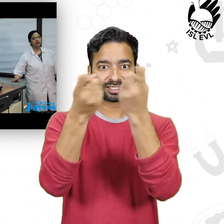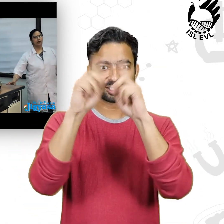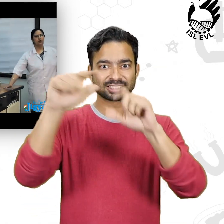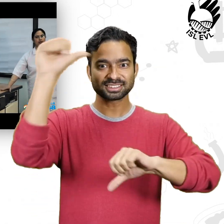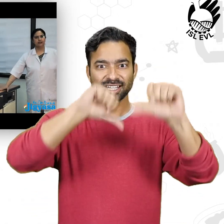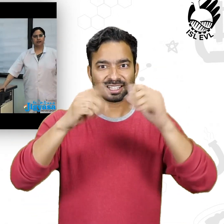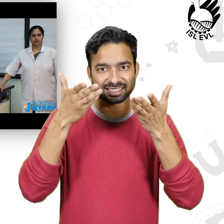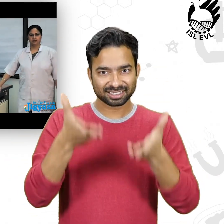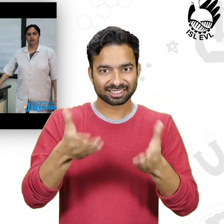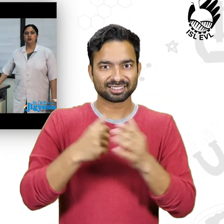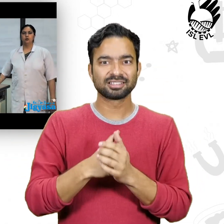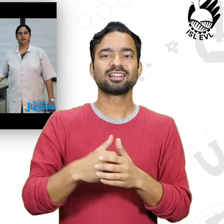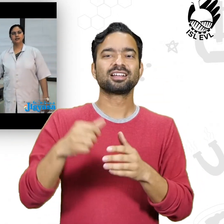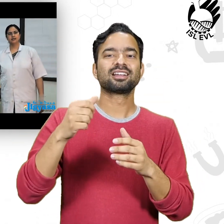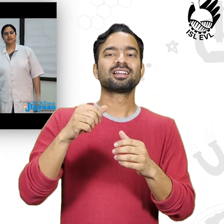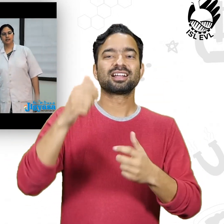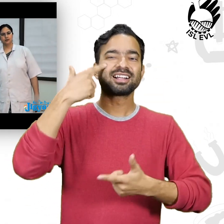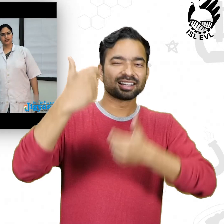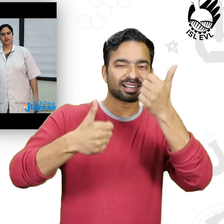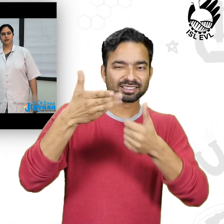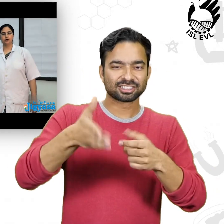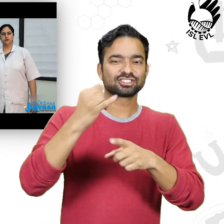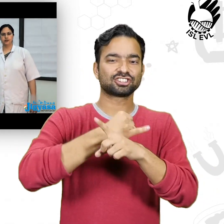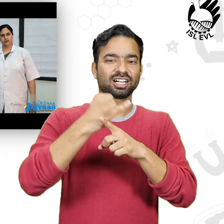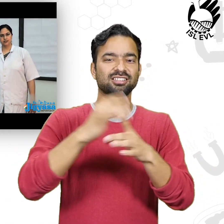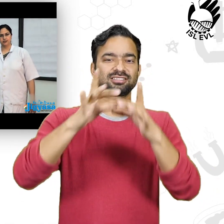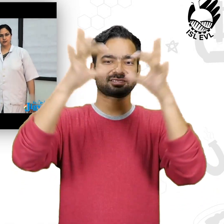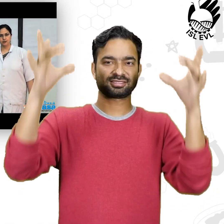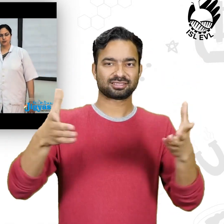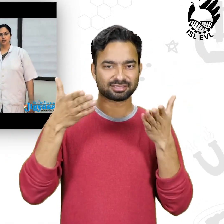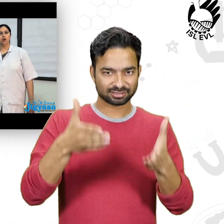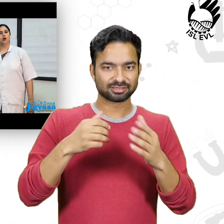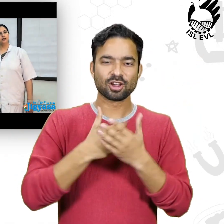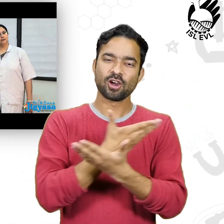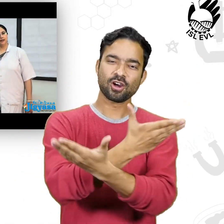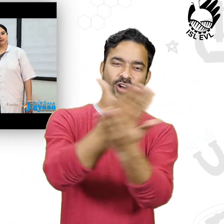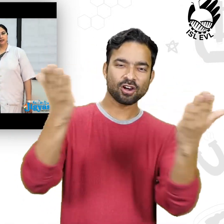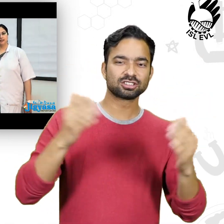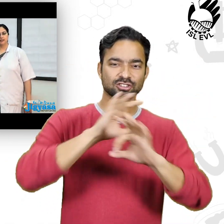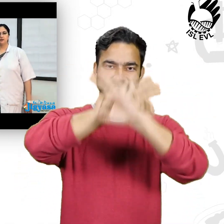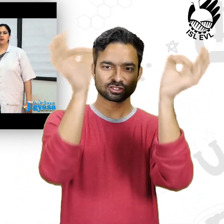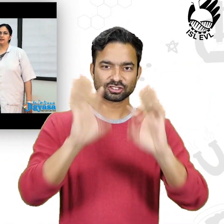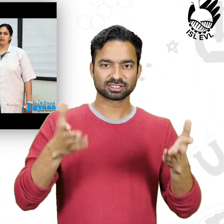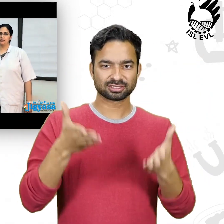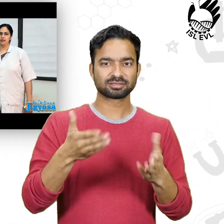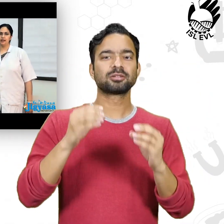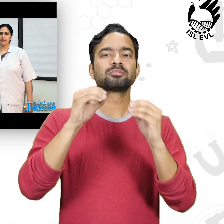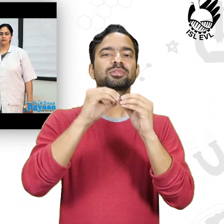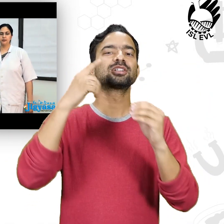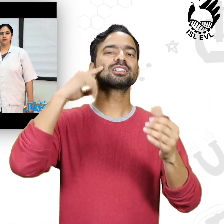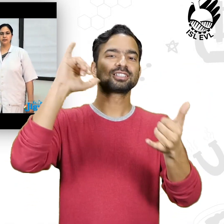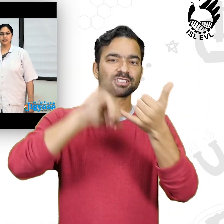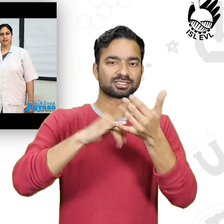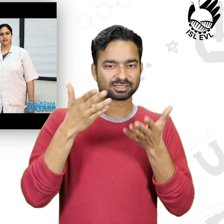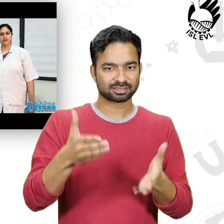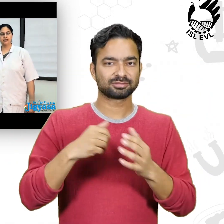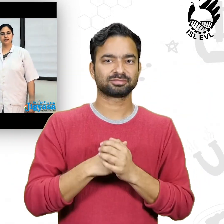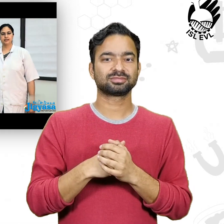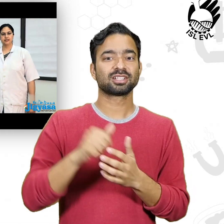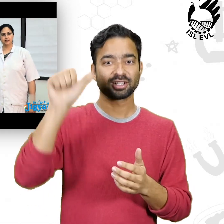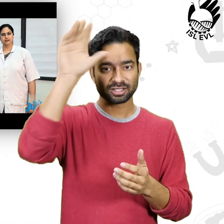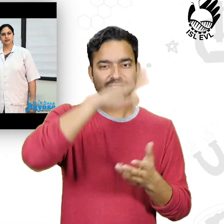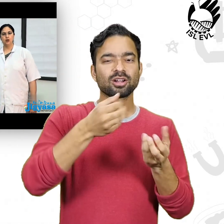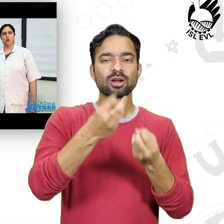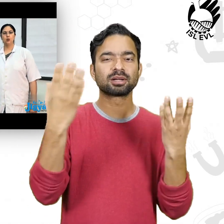We have now entered water testing laboratory of the institute. All the parameters will be done as per BIS